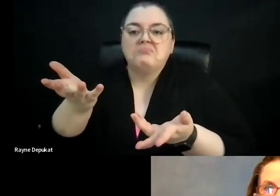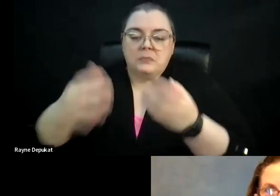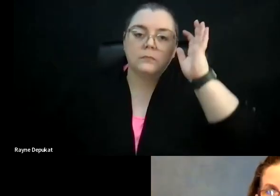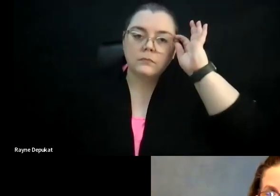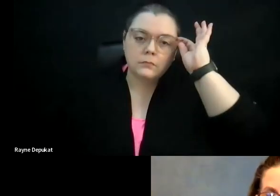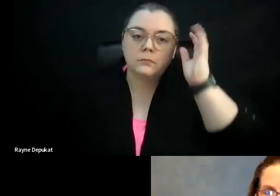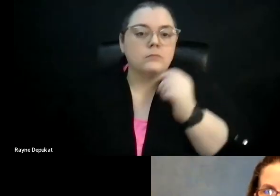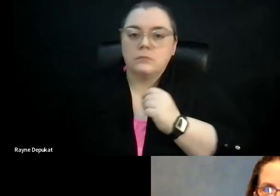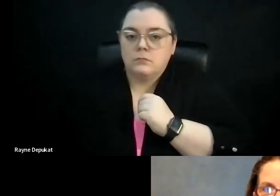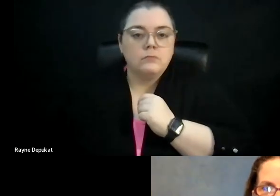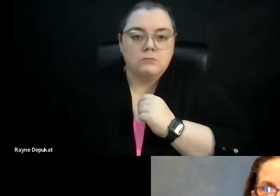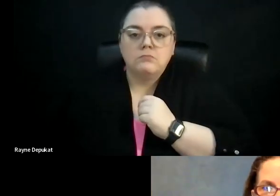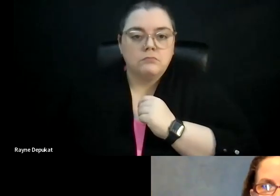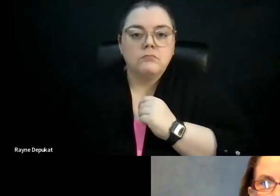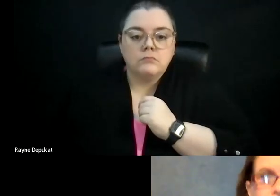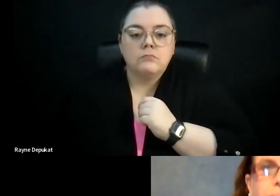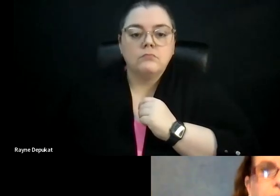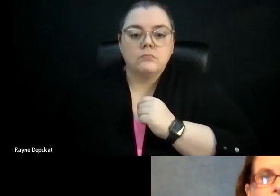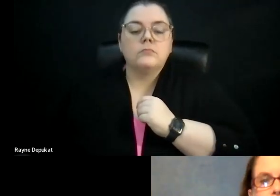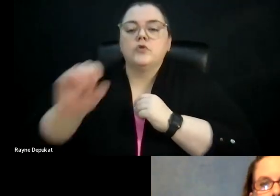Please said I'm pretty indifferent, don't mind.